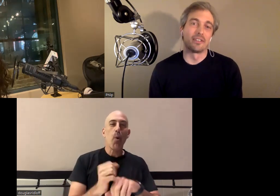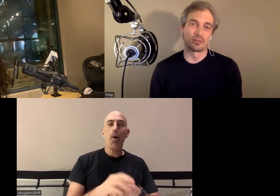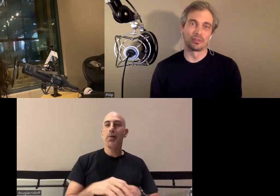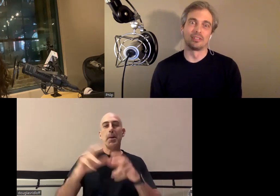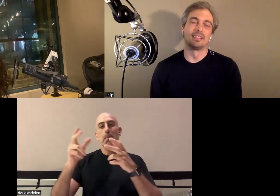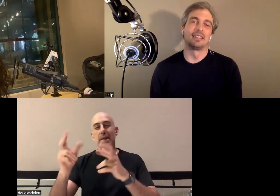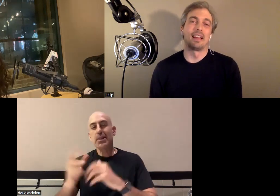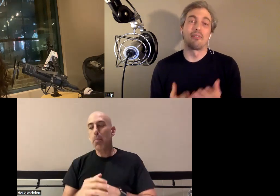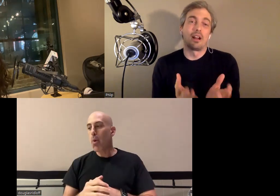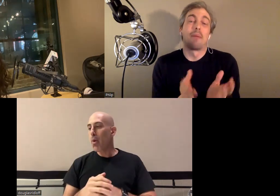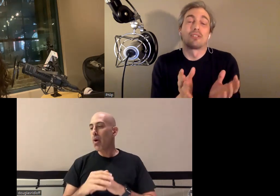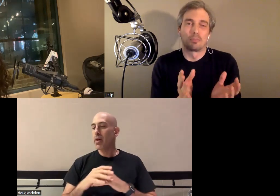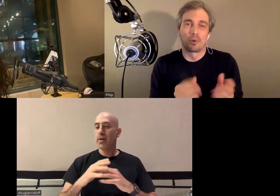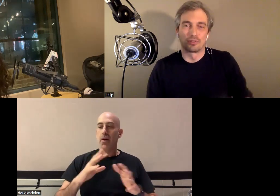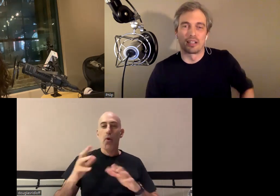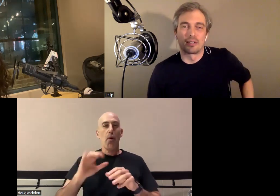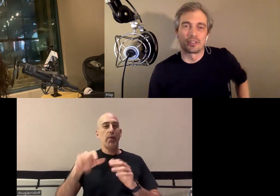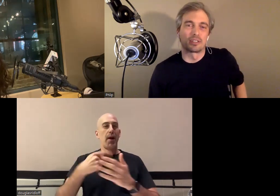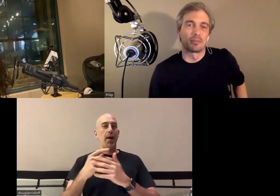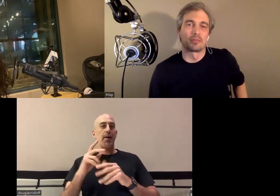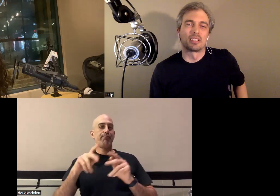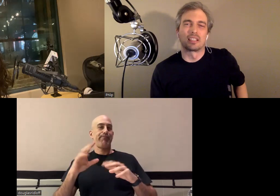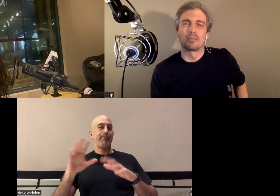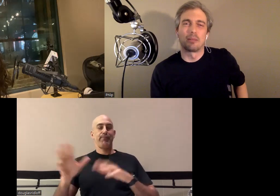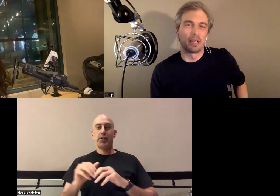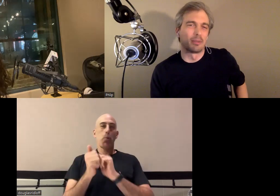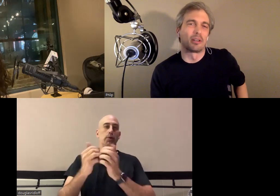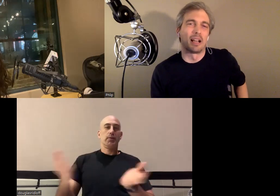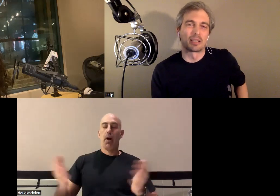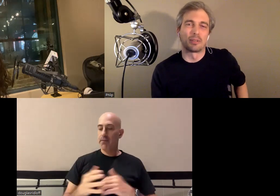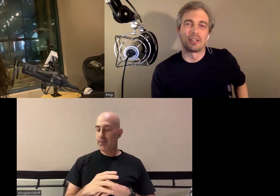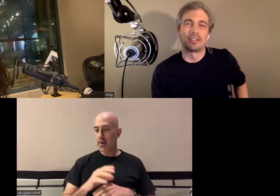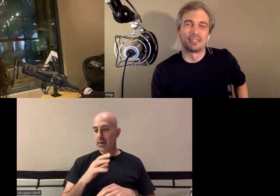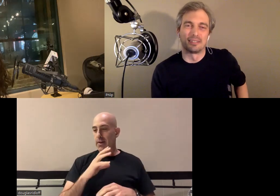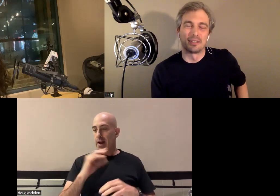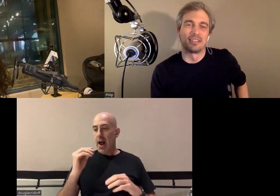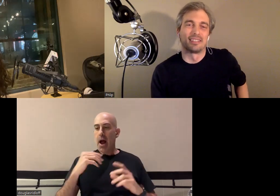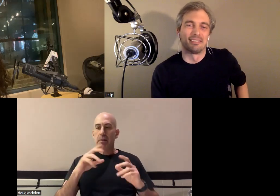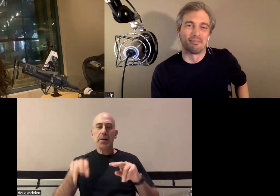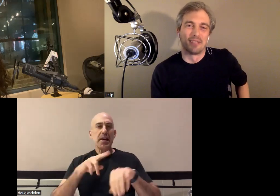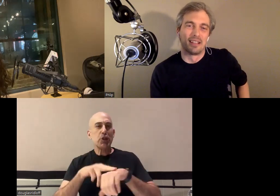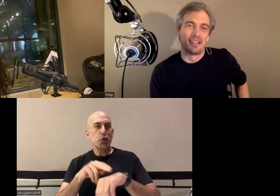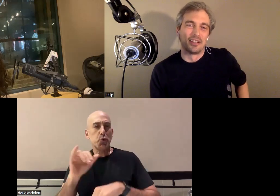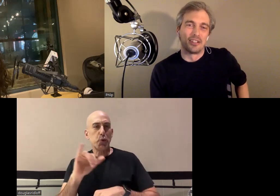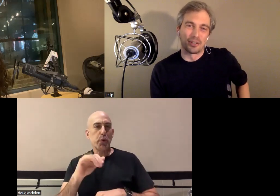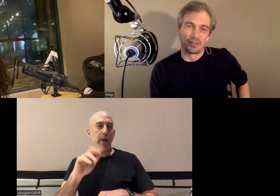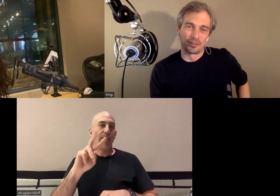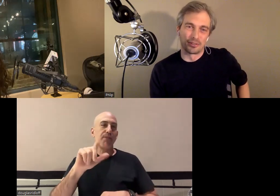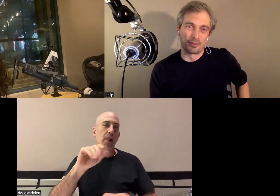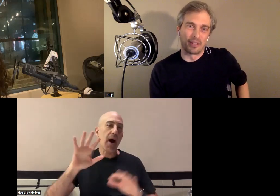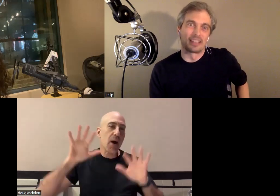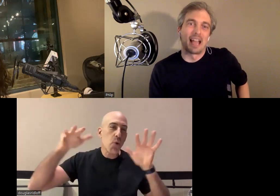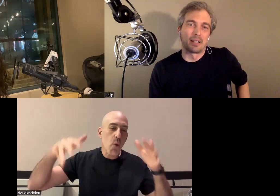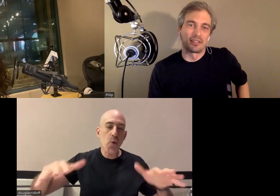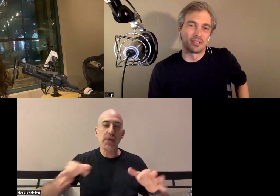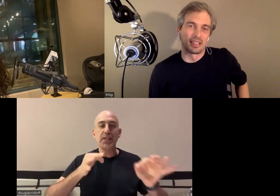do sort of like visual about sports, rather. That was the interpreter's mistake there. About baseball or basketball, we'd show